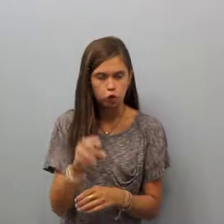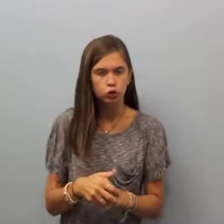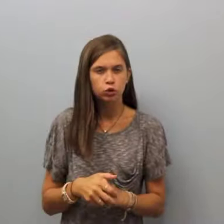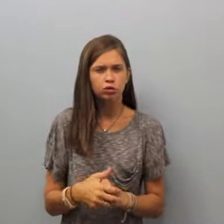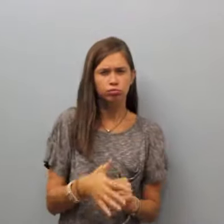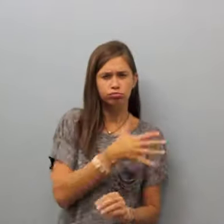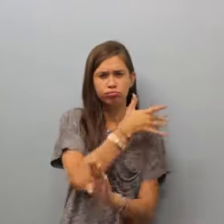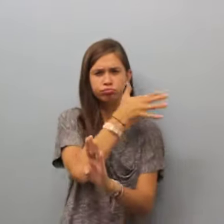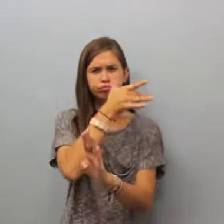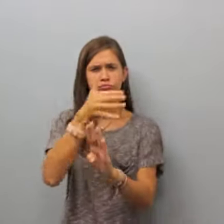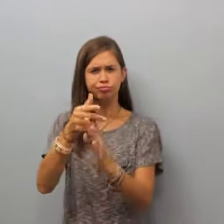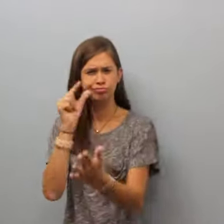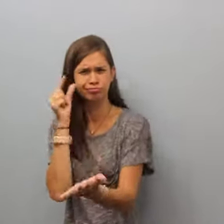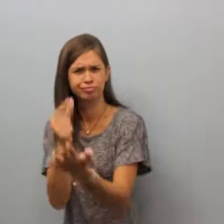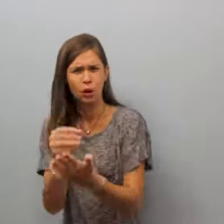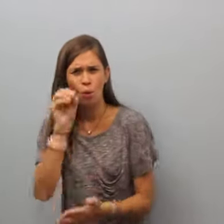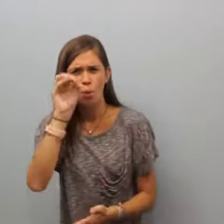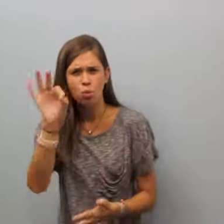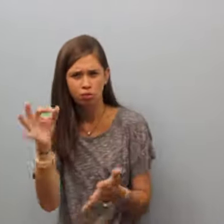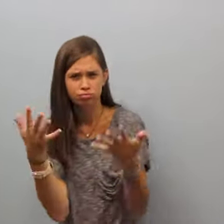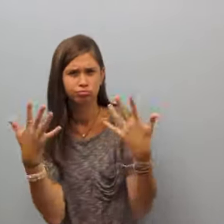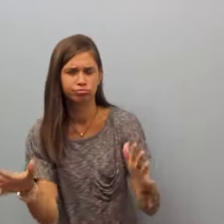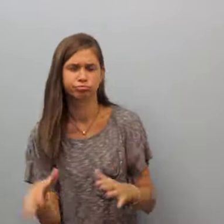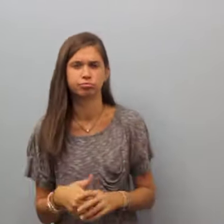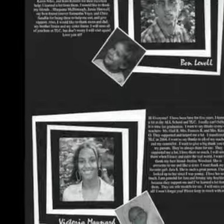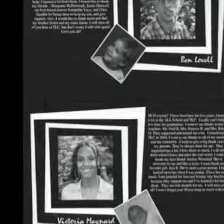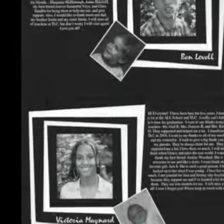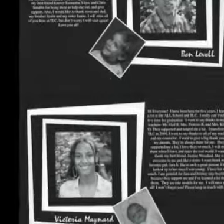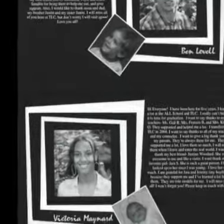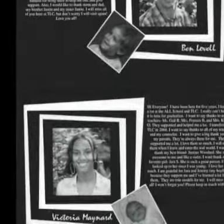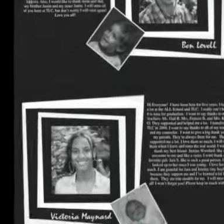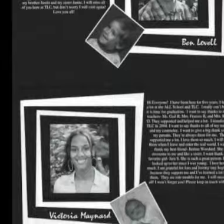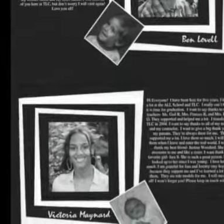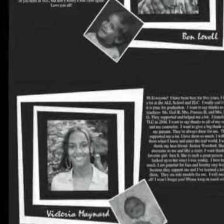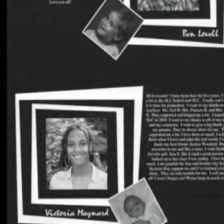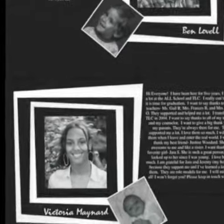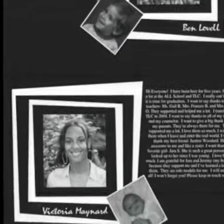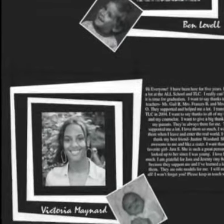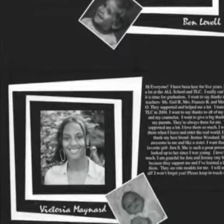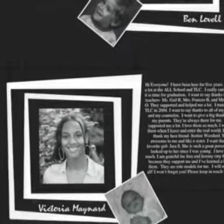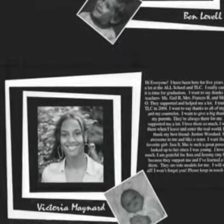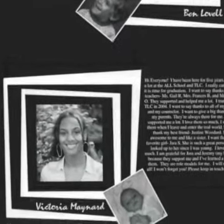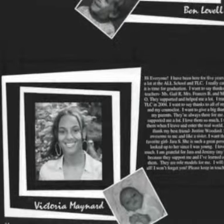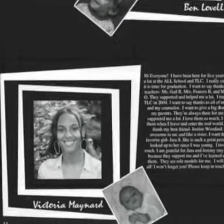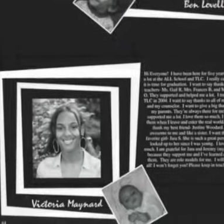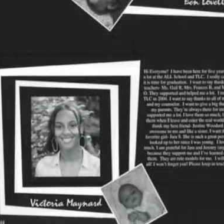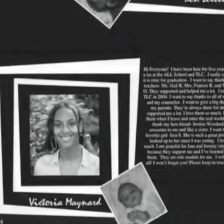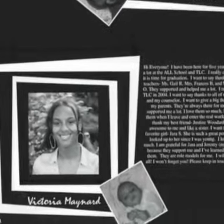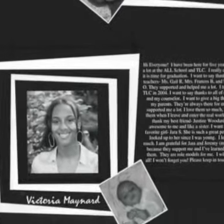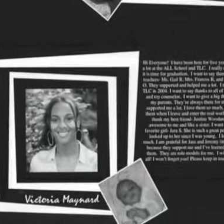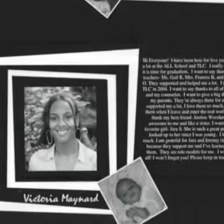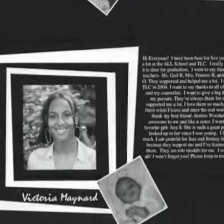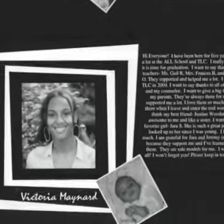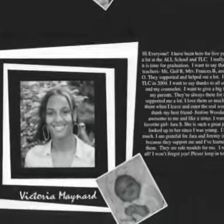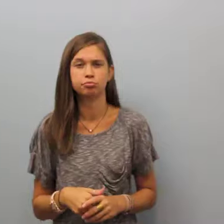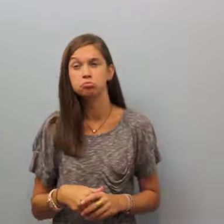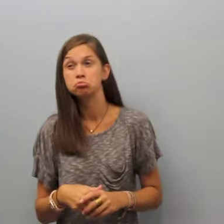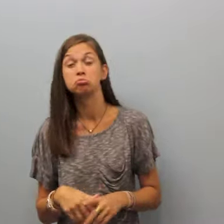Victoria came into the Learning Center in 2004 from All School in Worcester. She stayed until graduation in